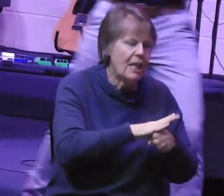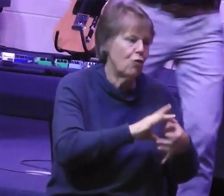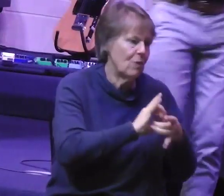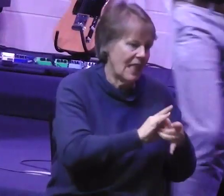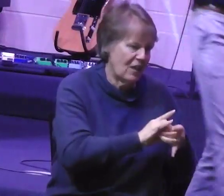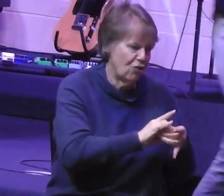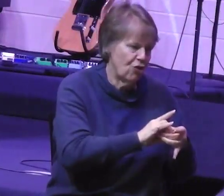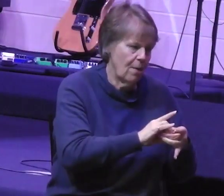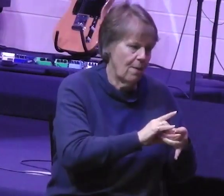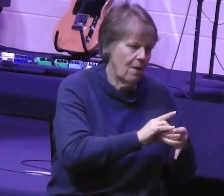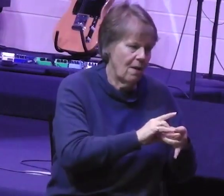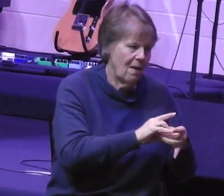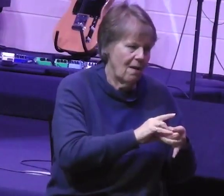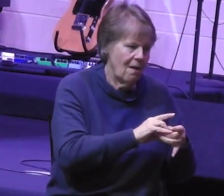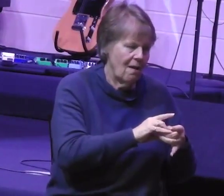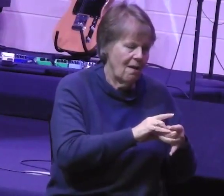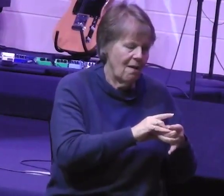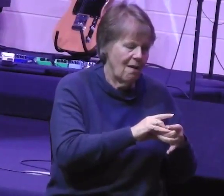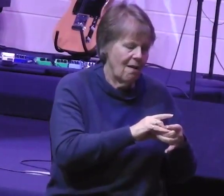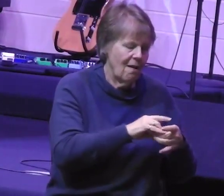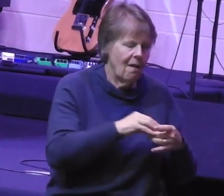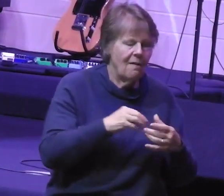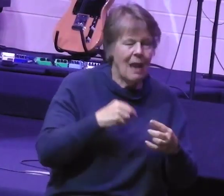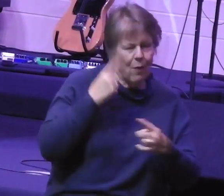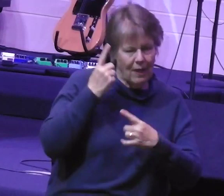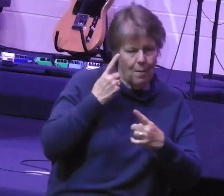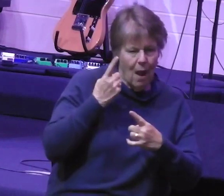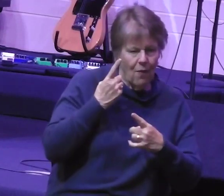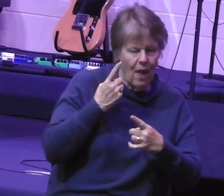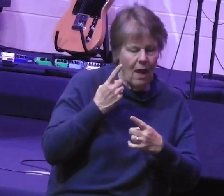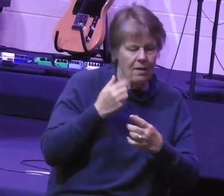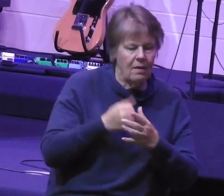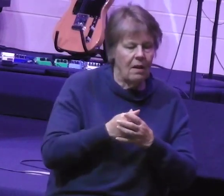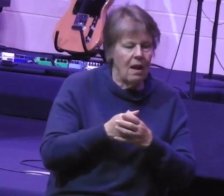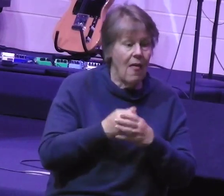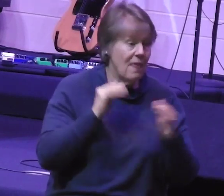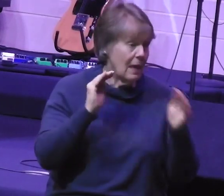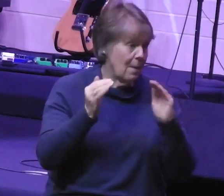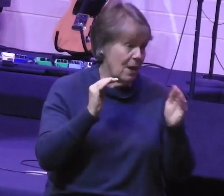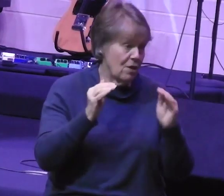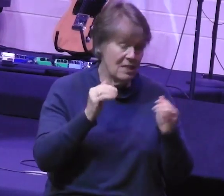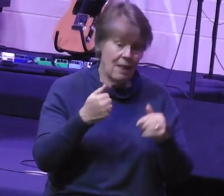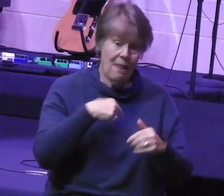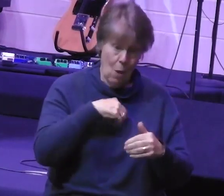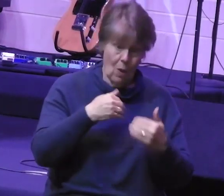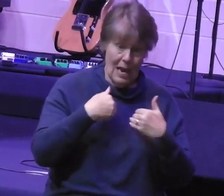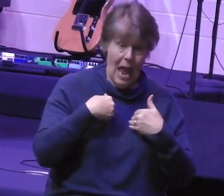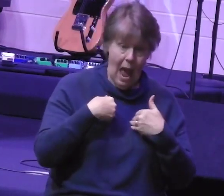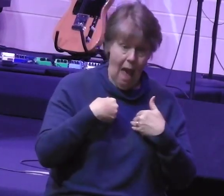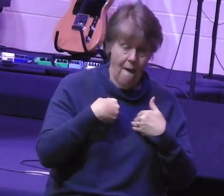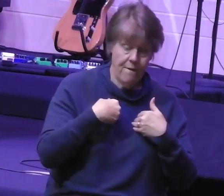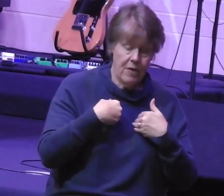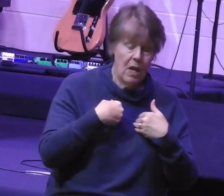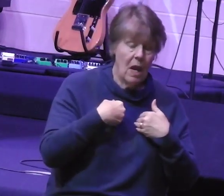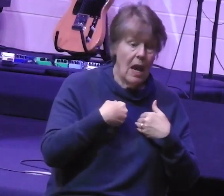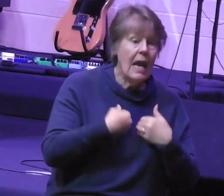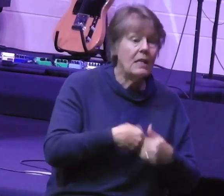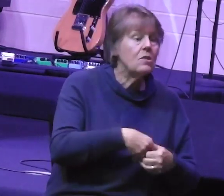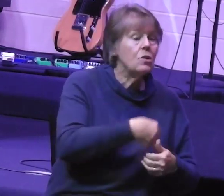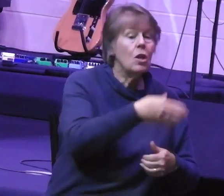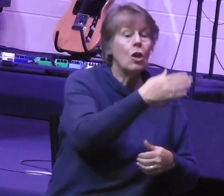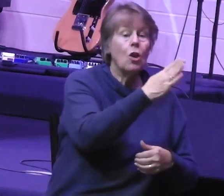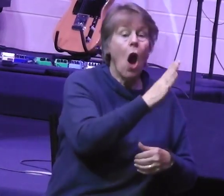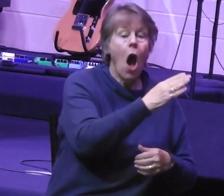that. The most natural comparison we have from the text is the god of Egypt, Pharaoh. Pharaoh's a